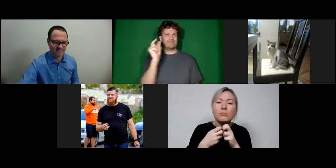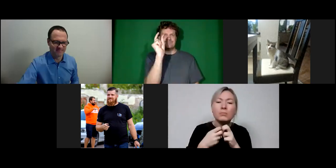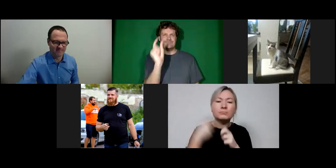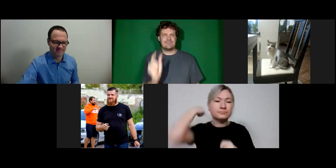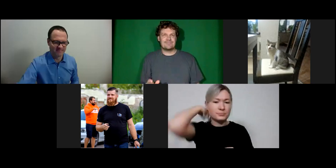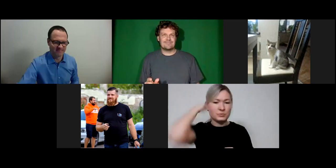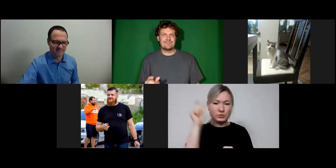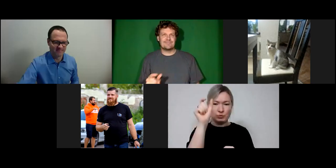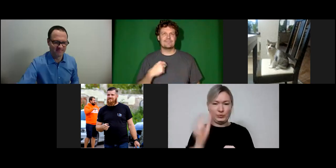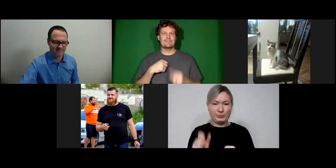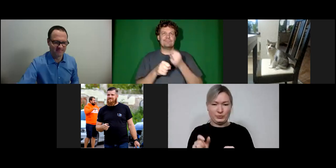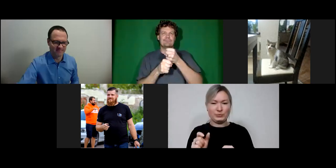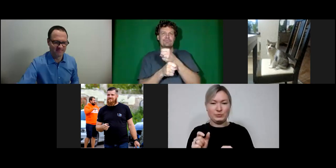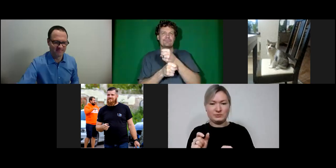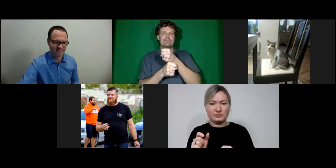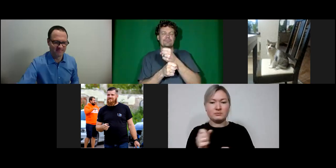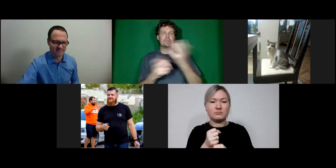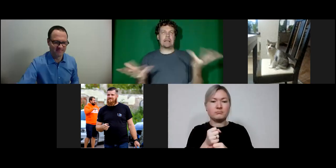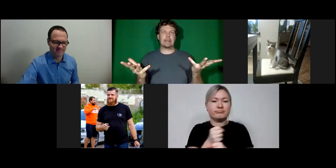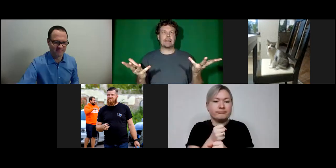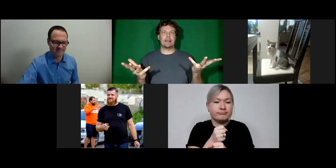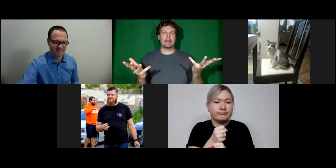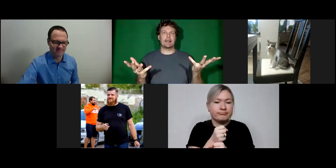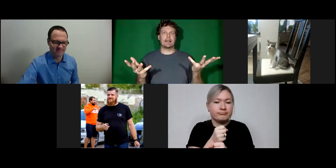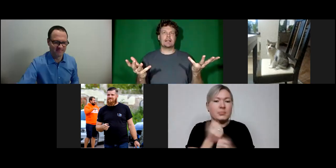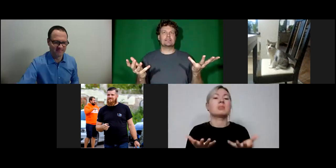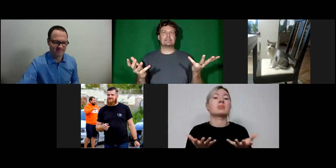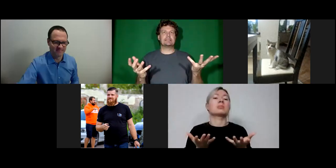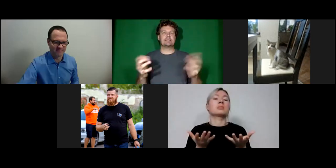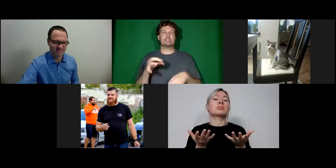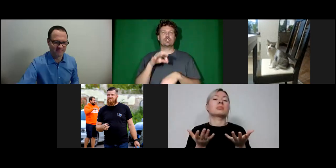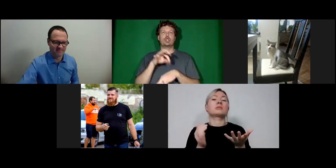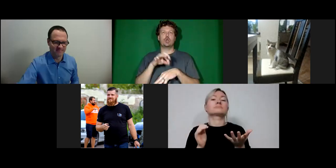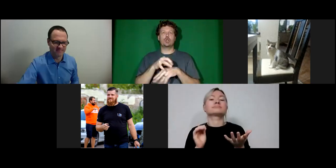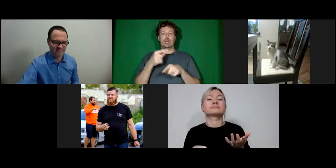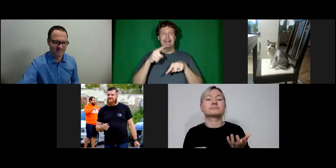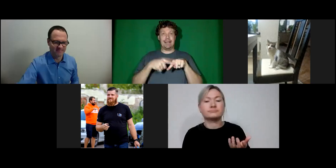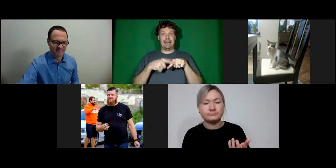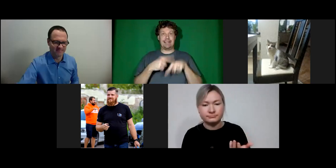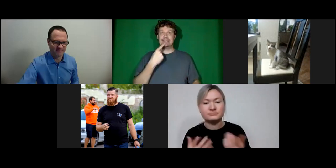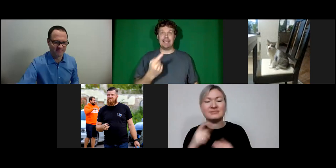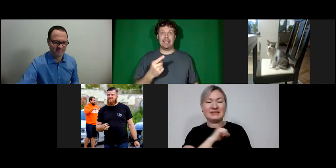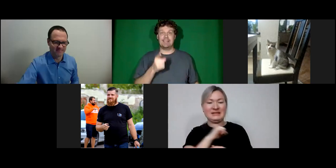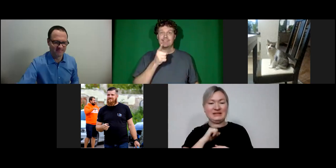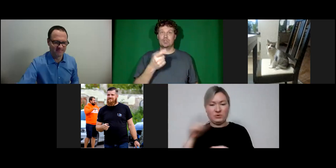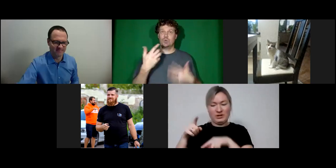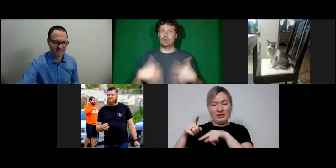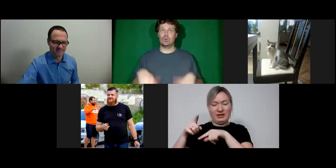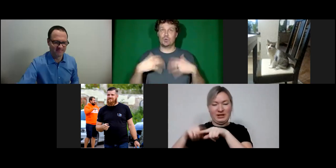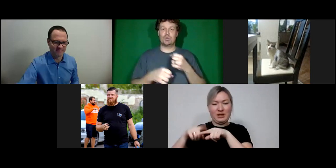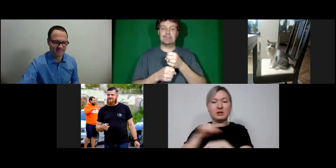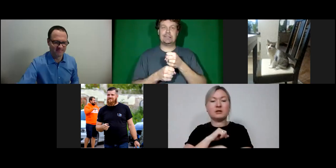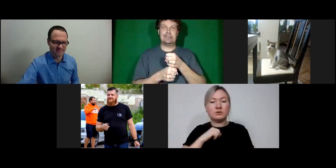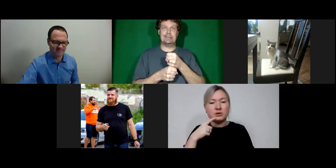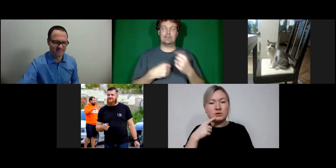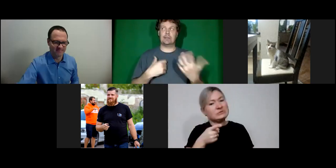But there I had one spinal problem. I got a spinal injury,